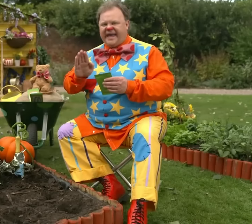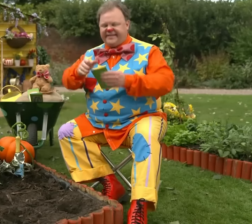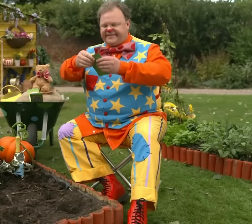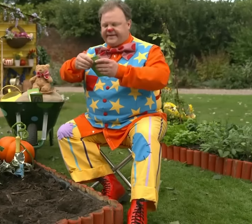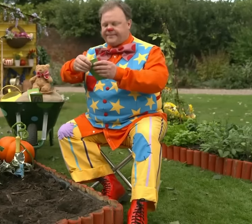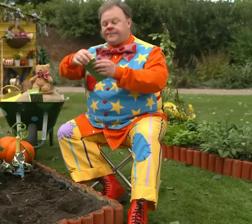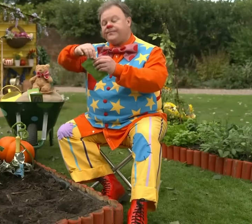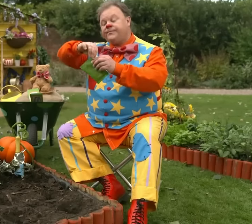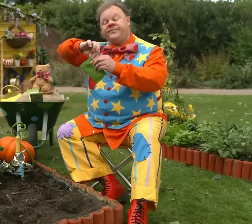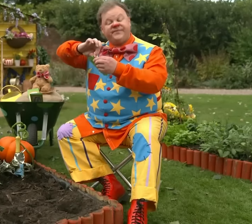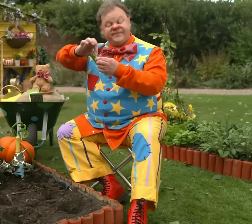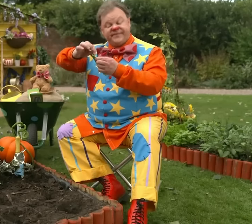Wait.